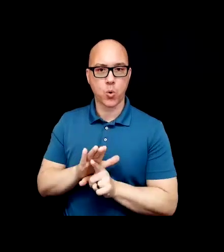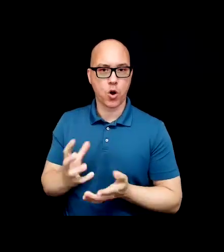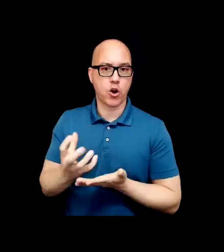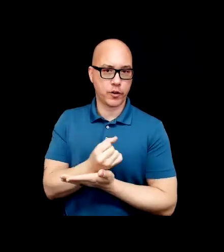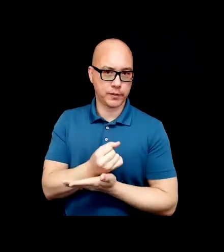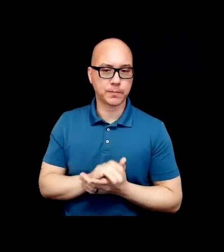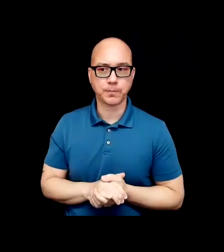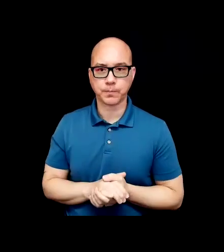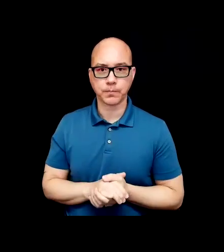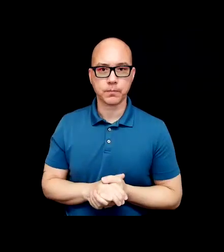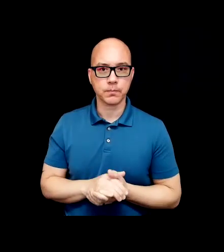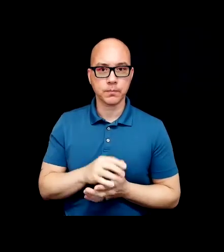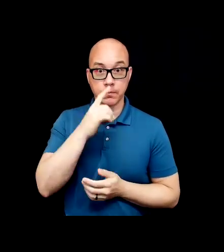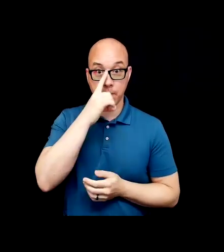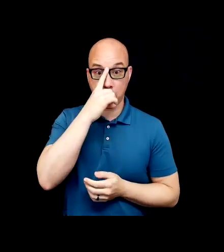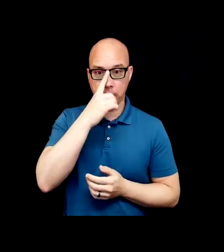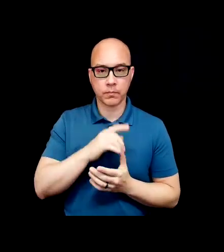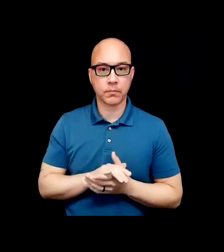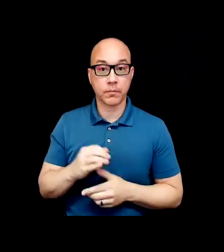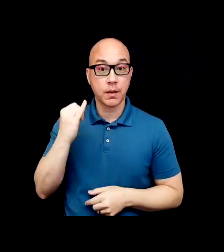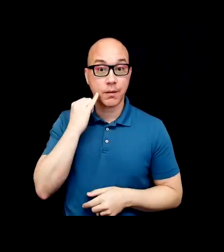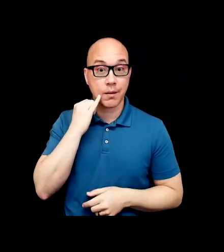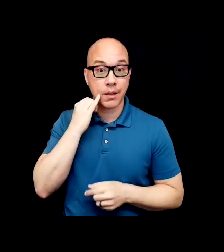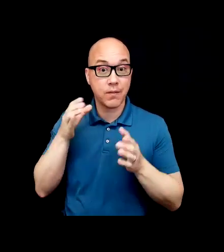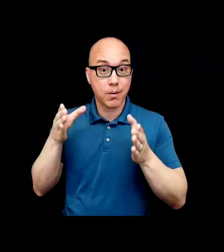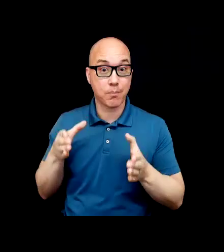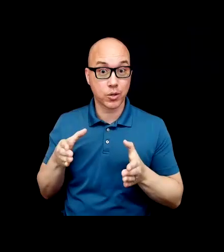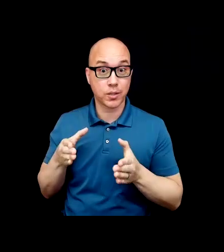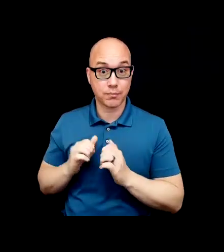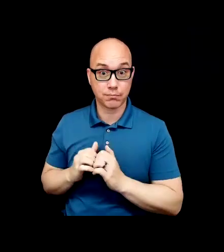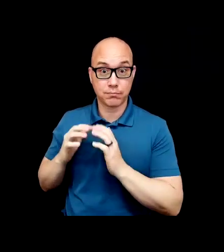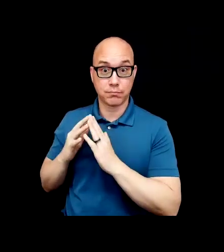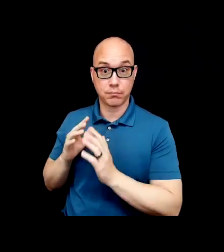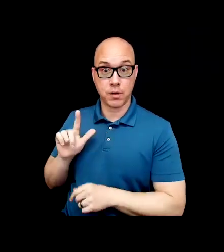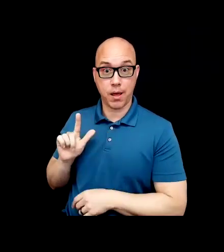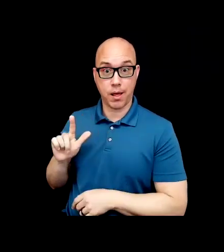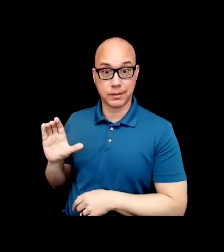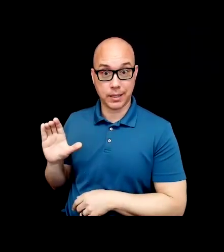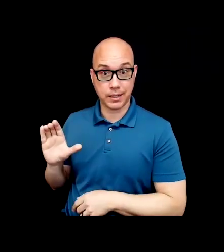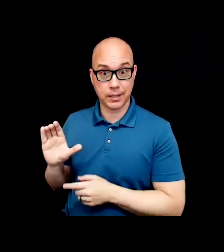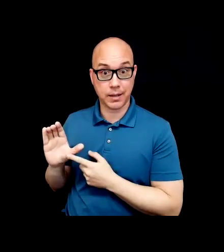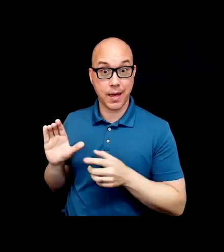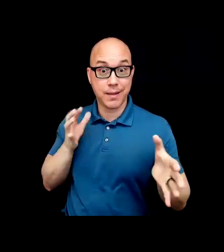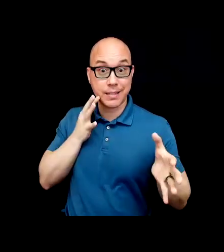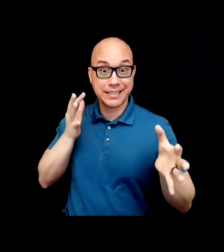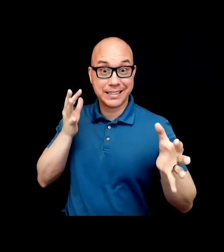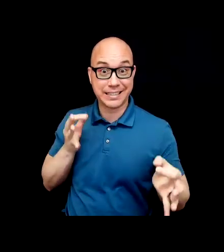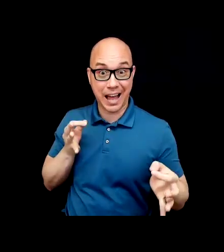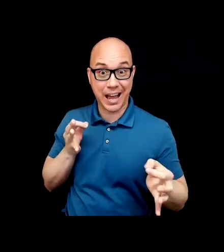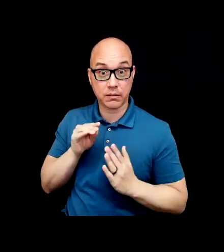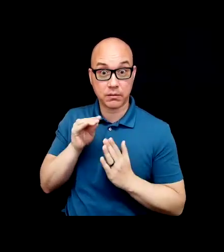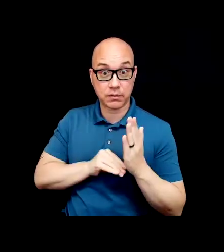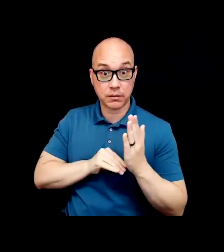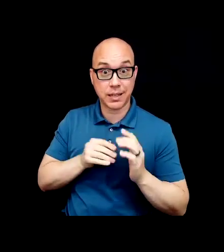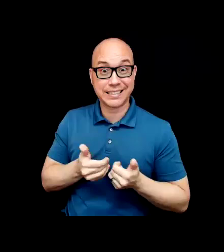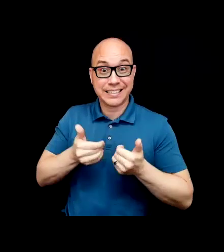Now, if a person sets up an LLC, but they make the choice, they fill out a special form to do this, to file